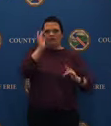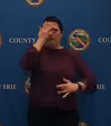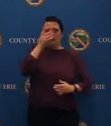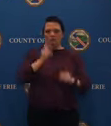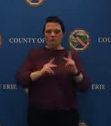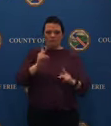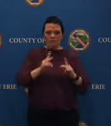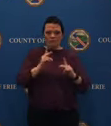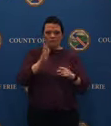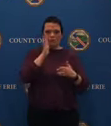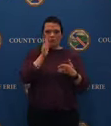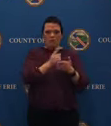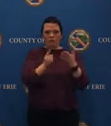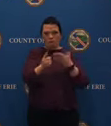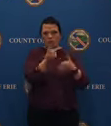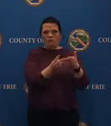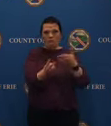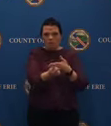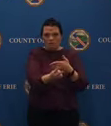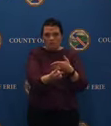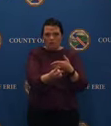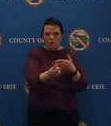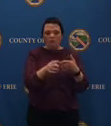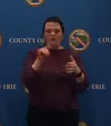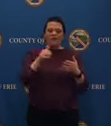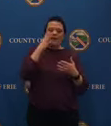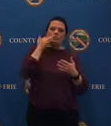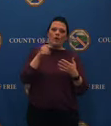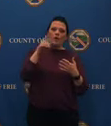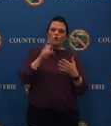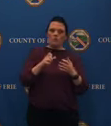about 1 to 2 weeks from now. So that's why we have to